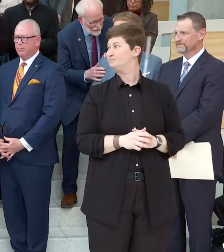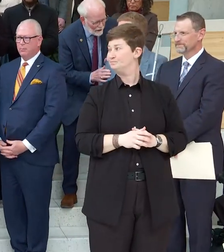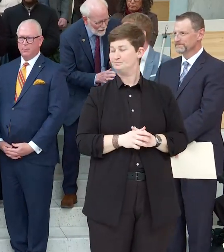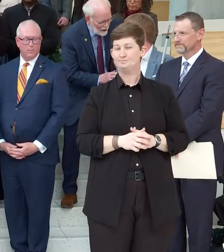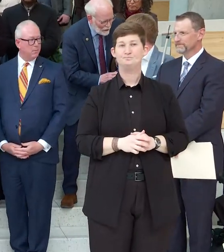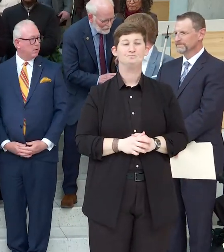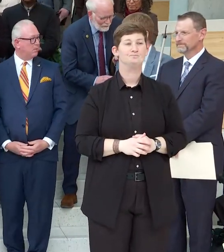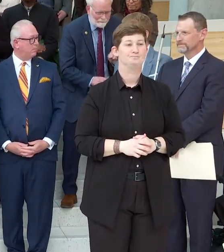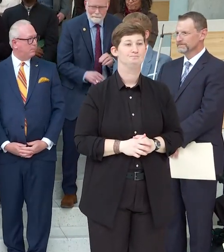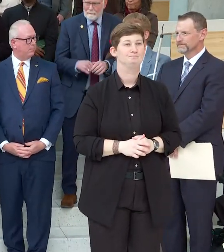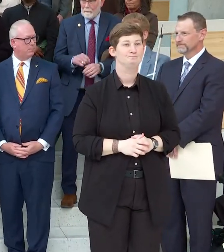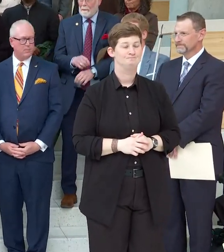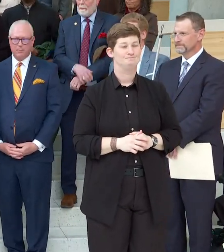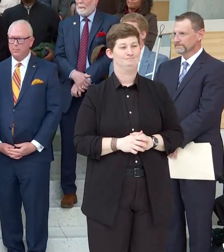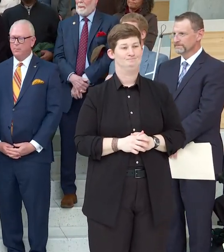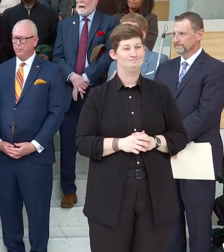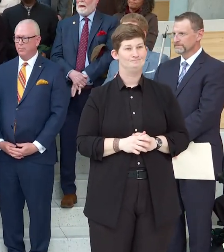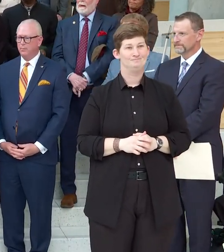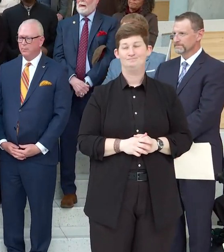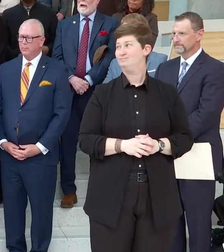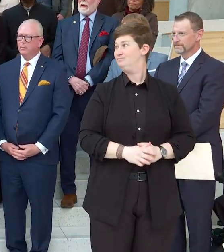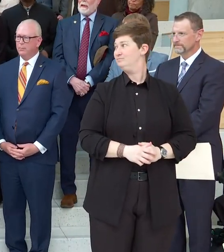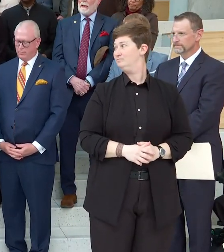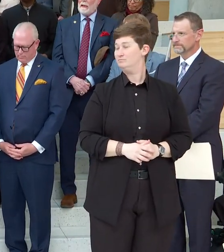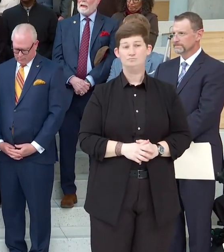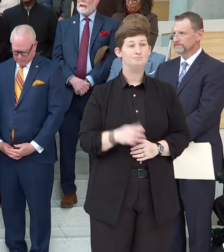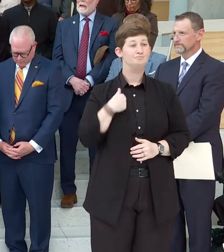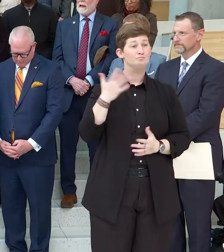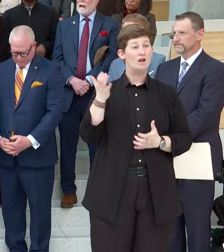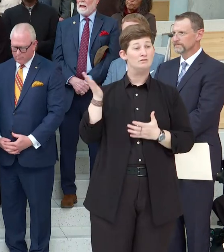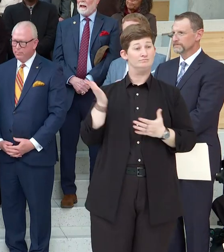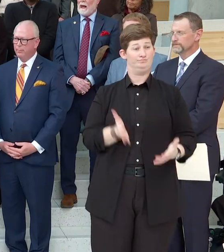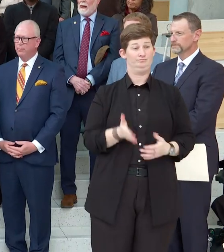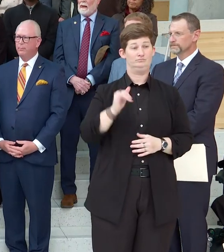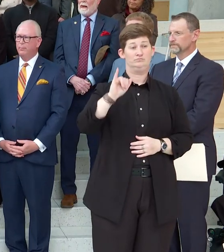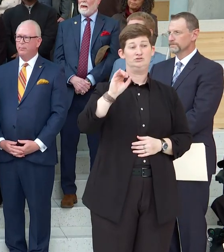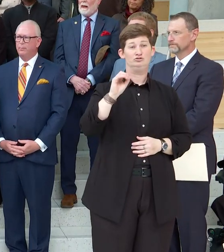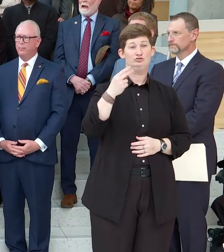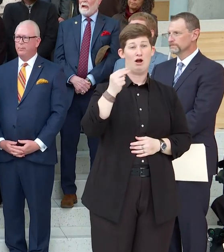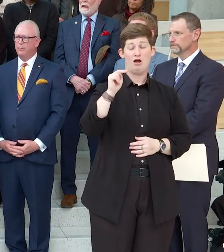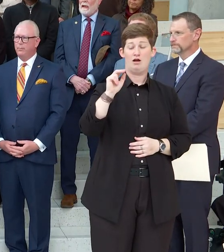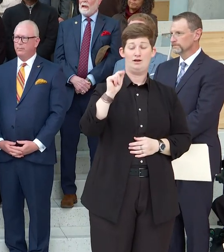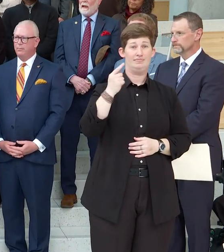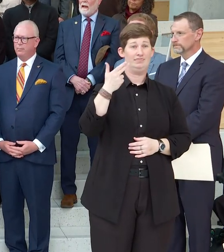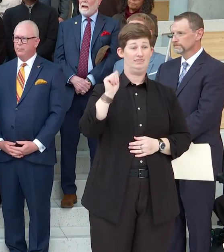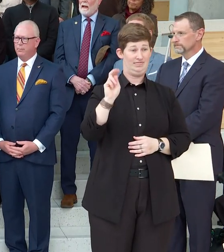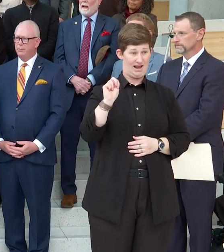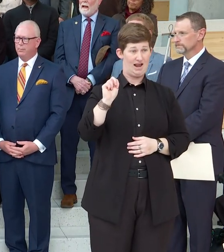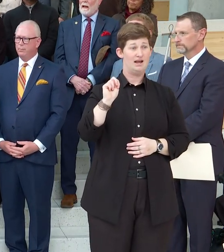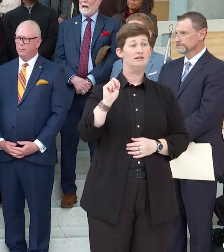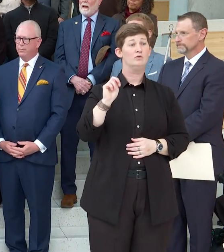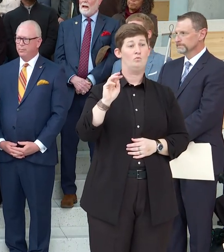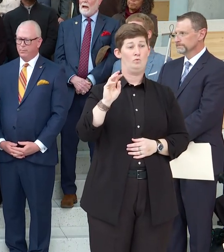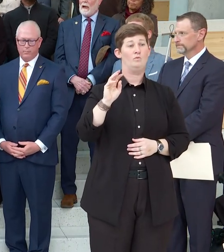Thank you, Corb. That was powerful. And next, I'd like to bring up Jonathan Weinhagen, the president and CEO of the Minneapolis Regional Chamber of Commerce.